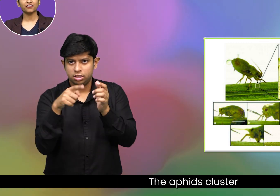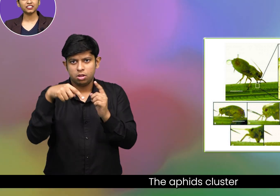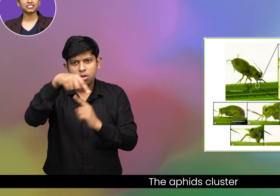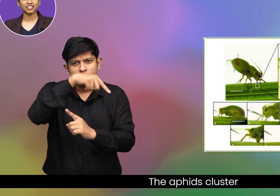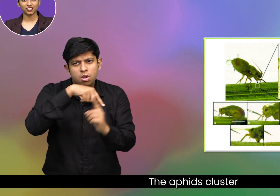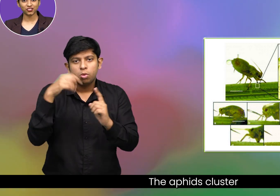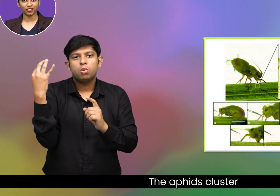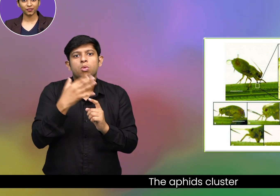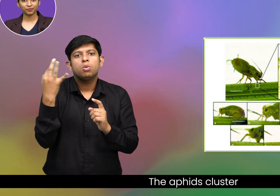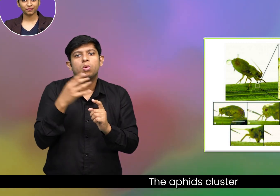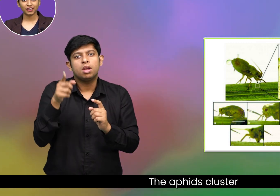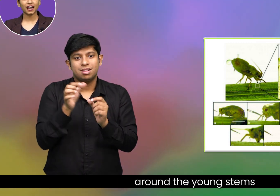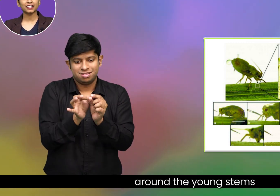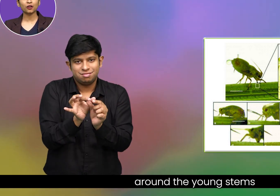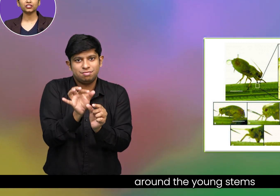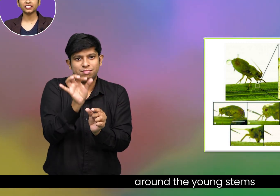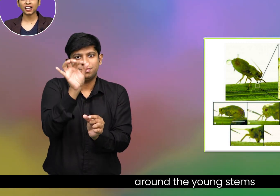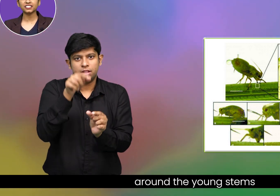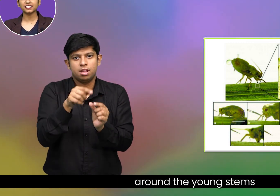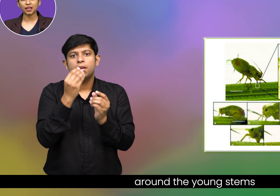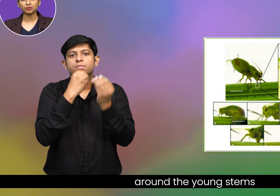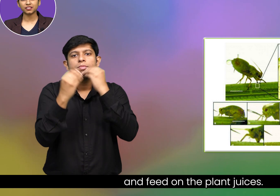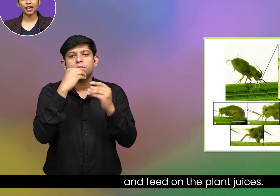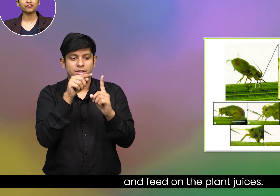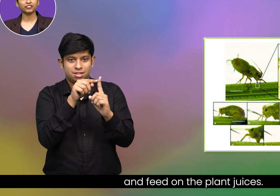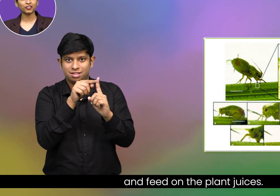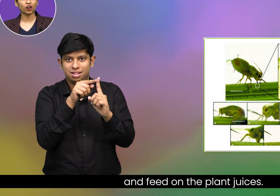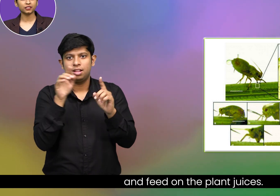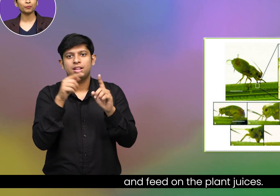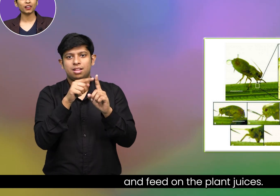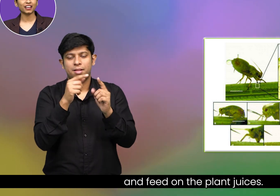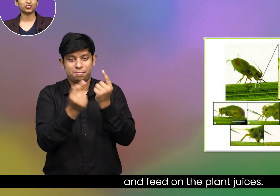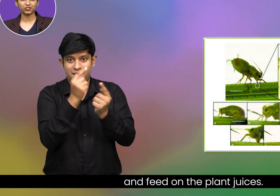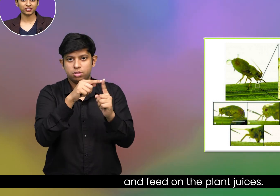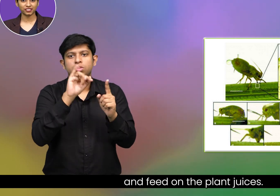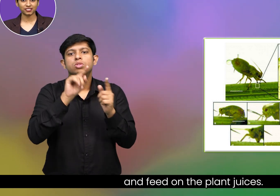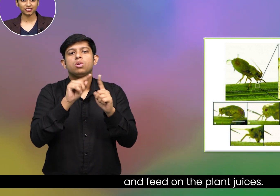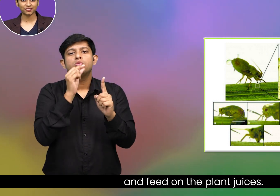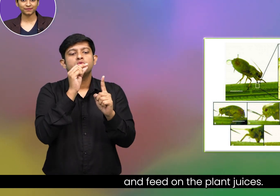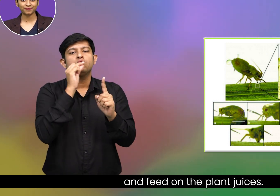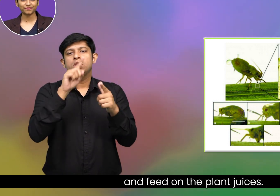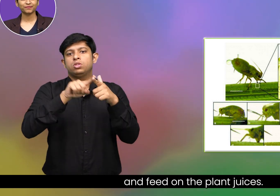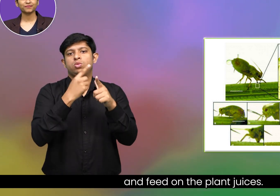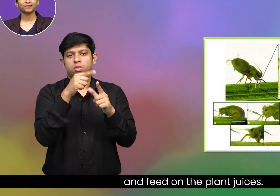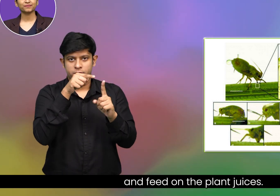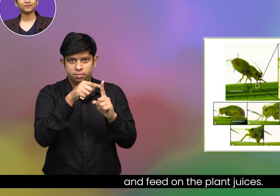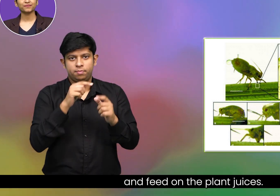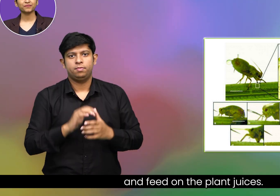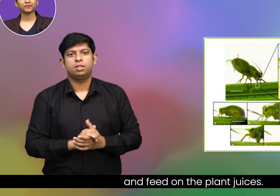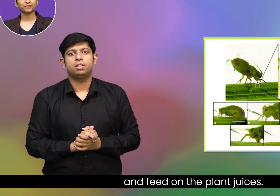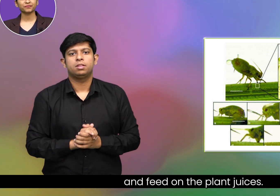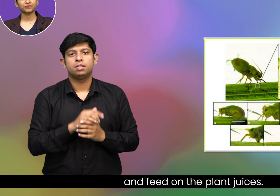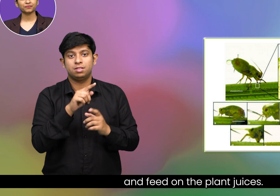The aphids cluster around the young stems and feed on the plant juices.